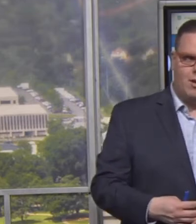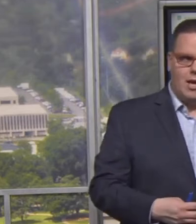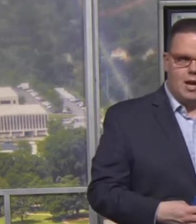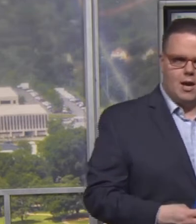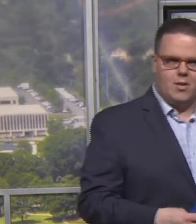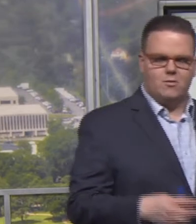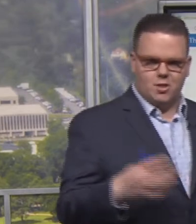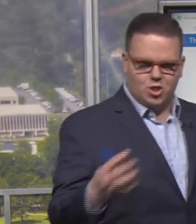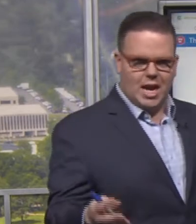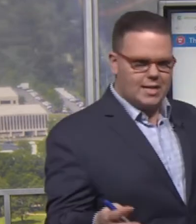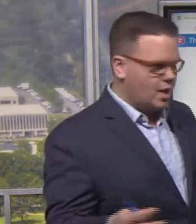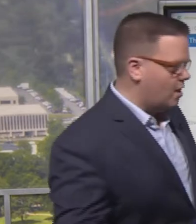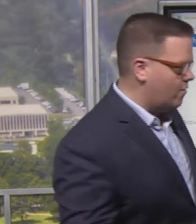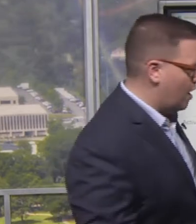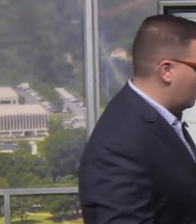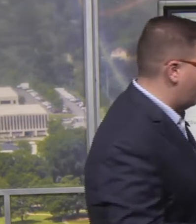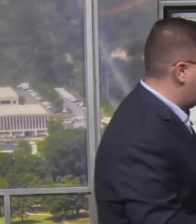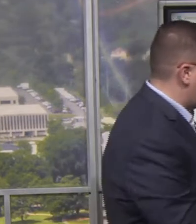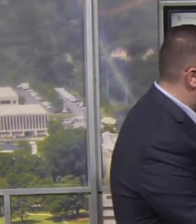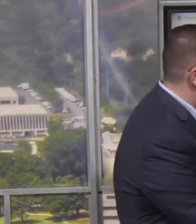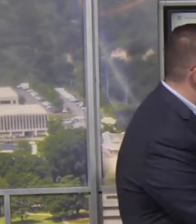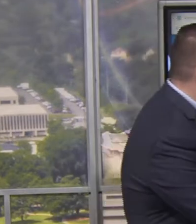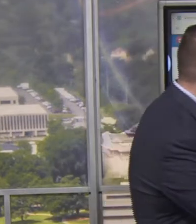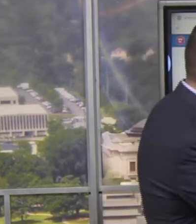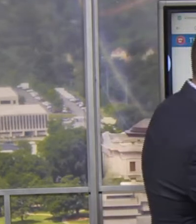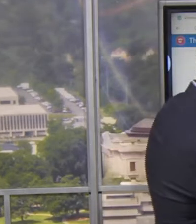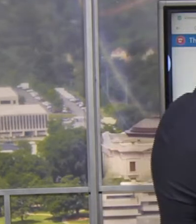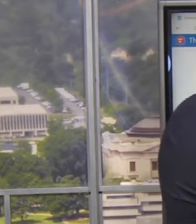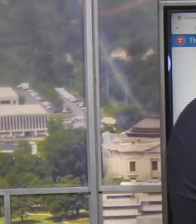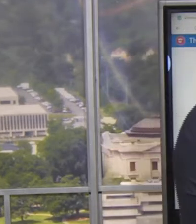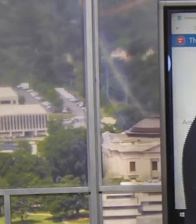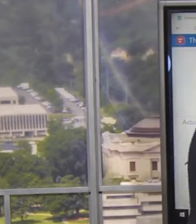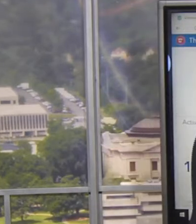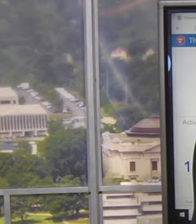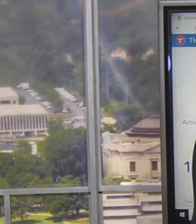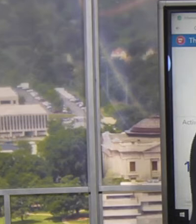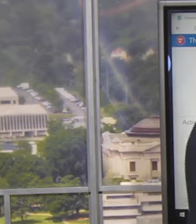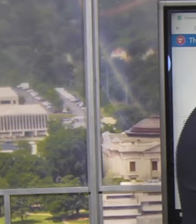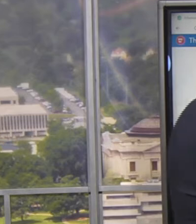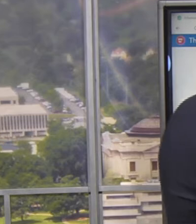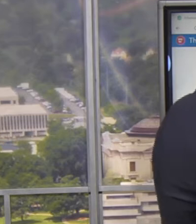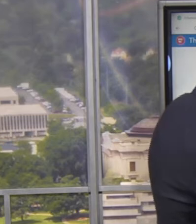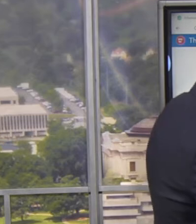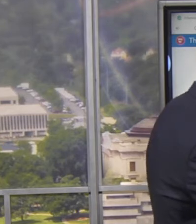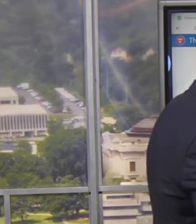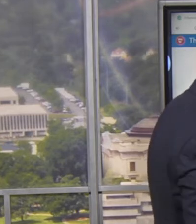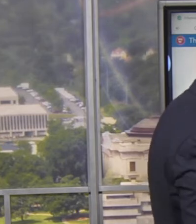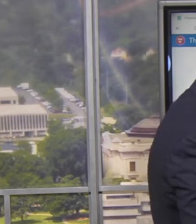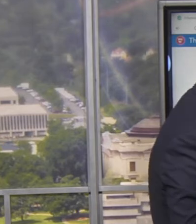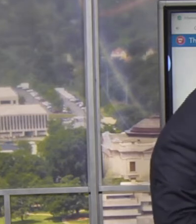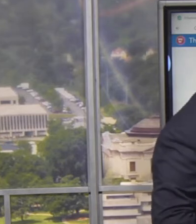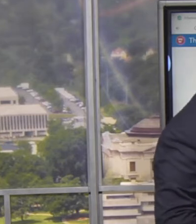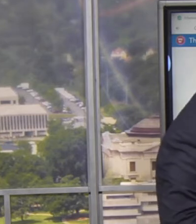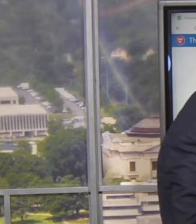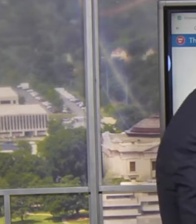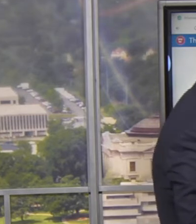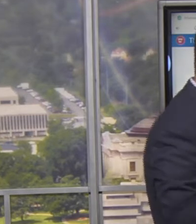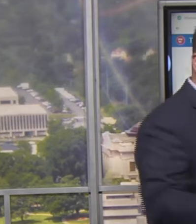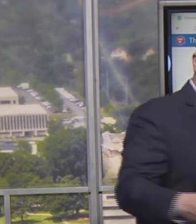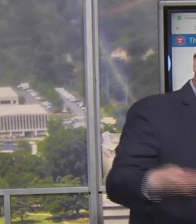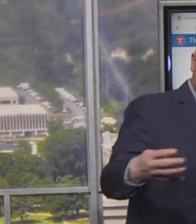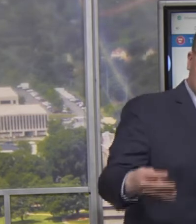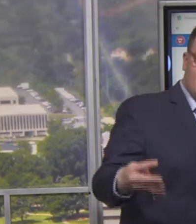about the shades of blue, which means the number of active cases. The more blue, it means the more number of cases. And we